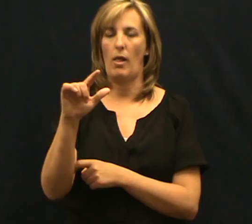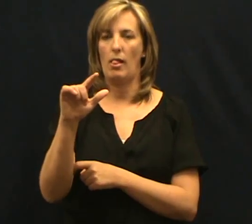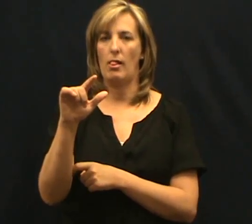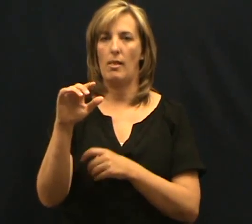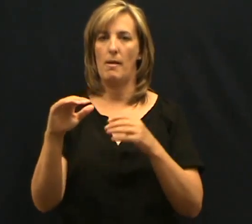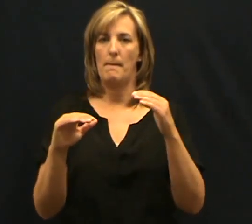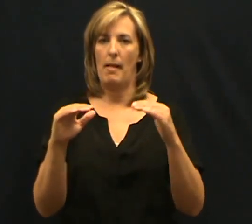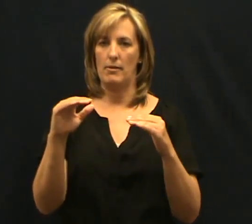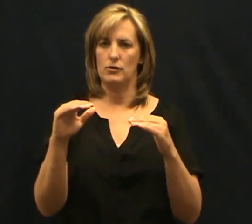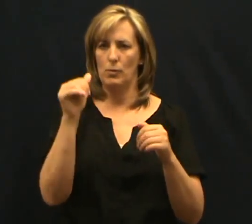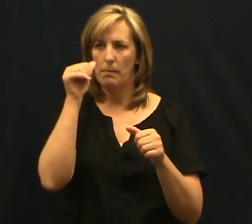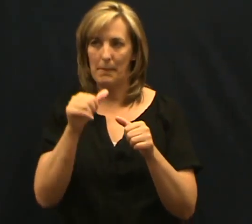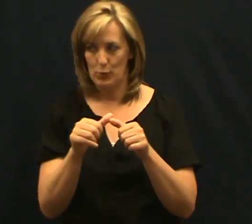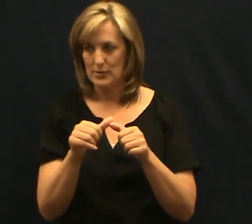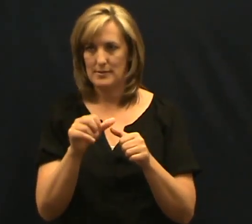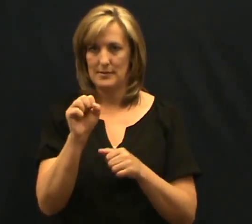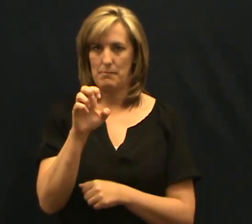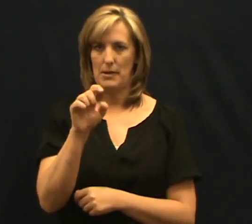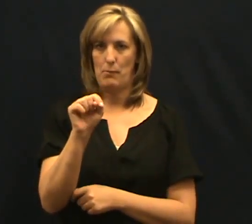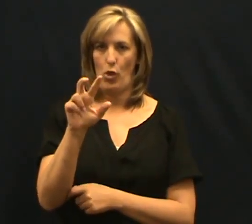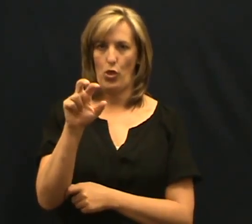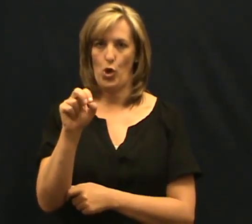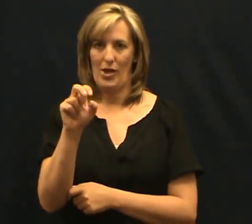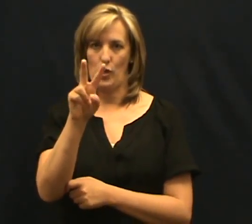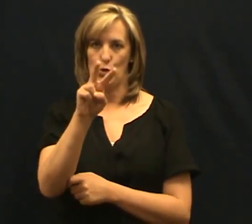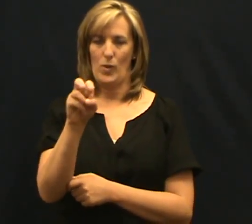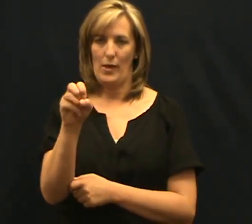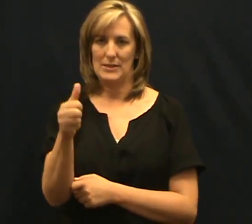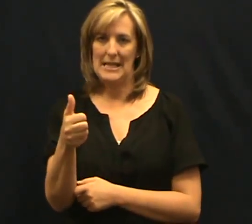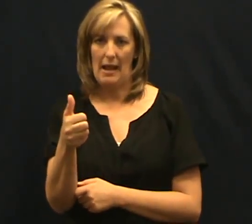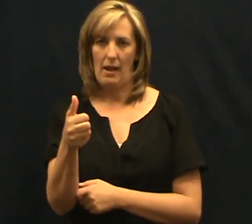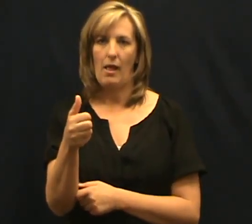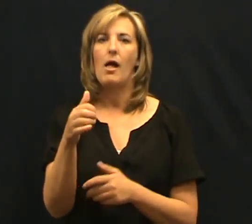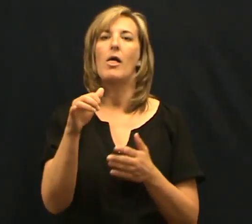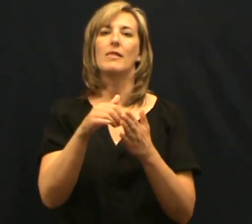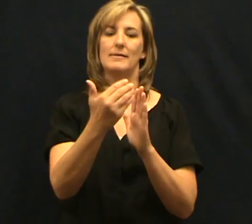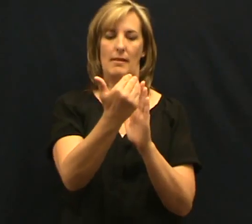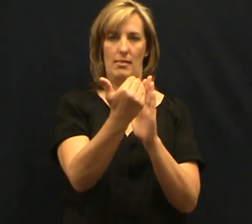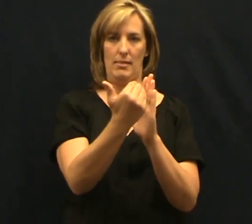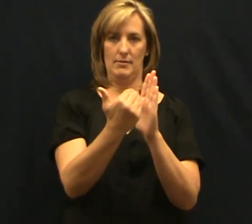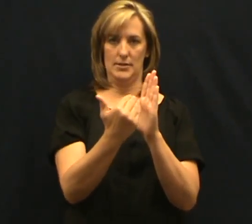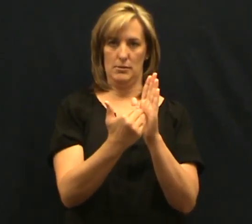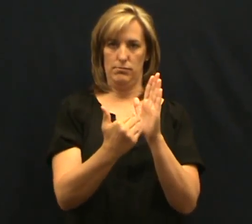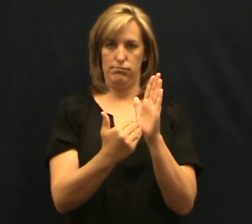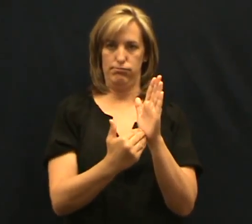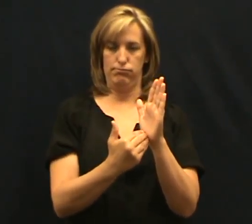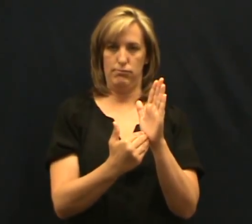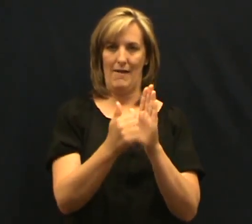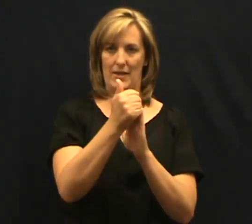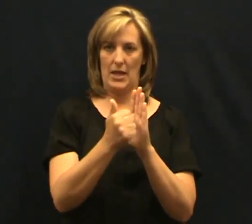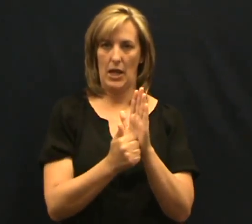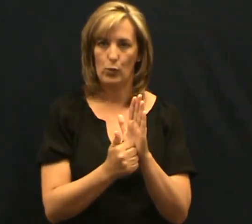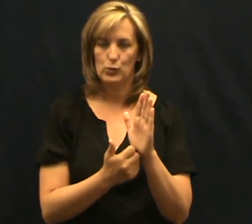30, 2010 at the time. This is a list of all of the accounts in our business, and